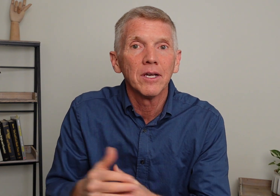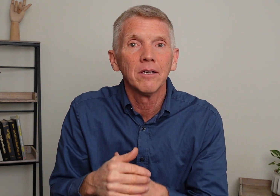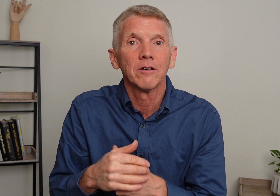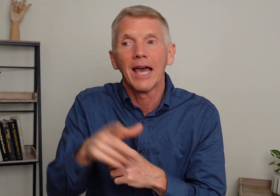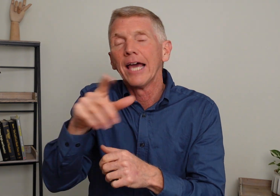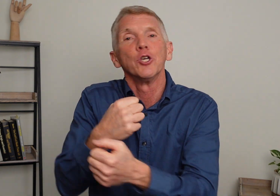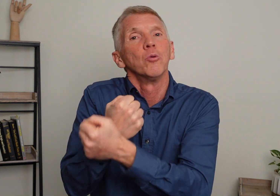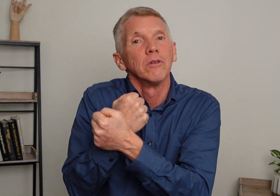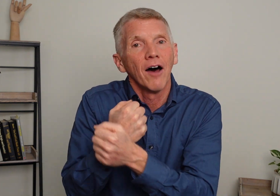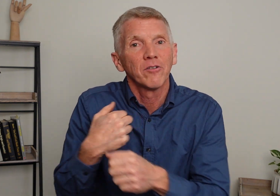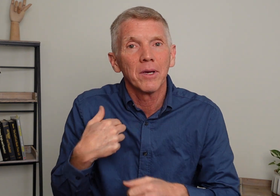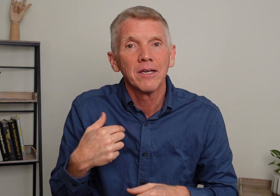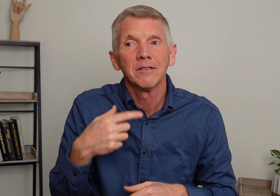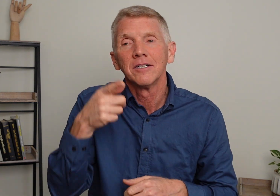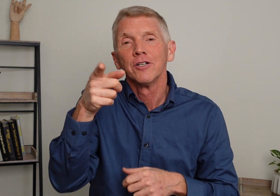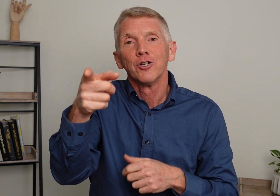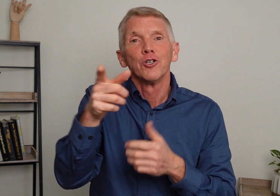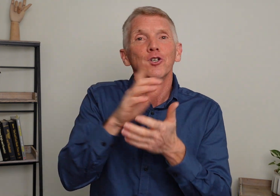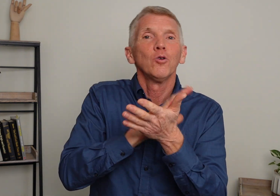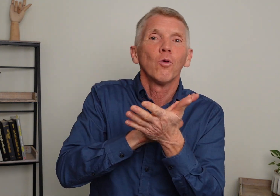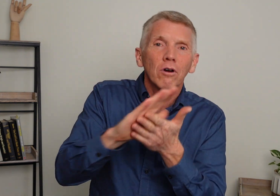me, okay? You loved me, you were